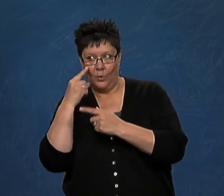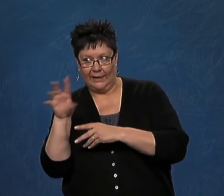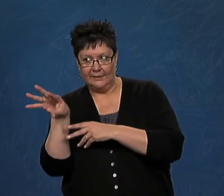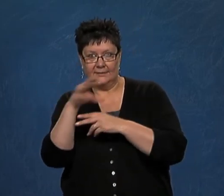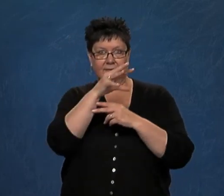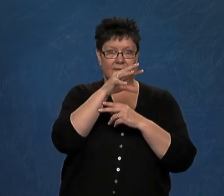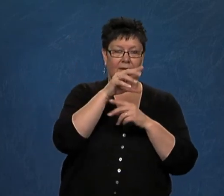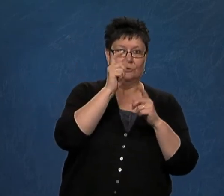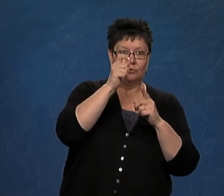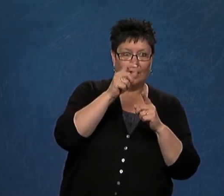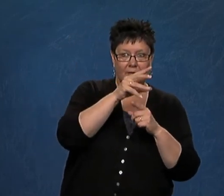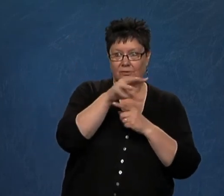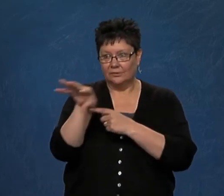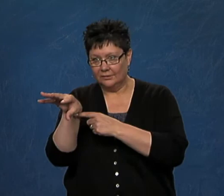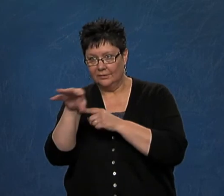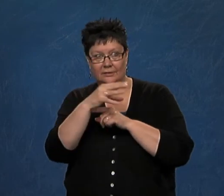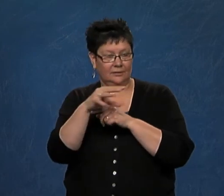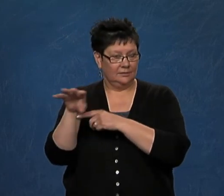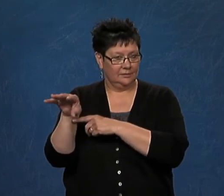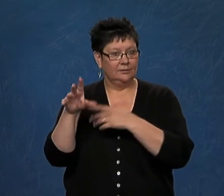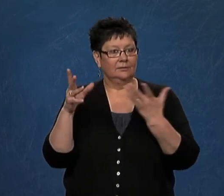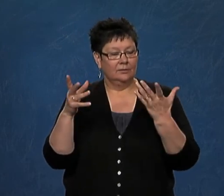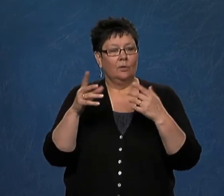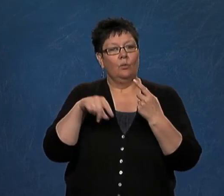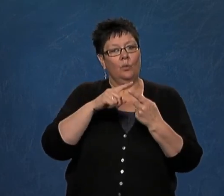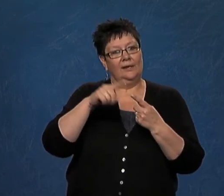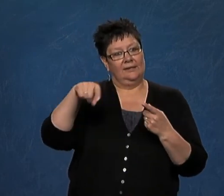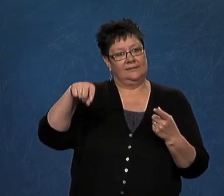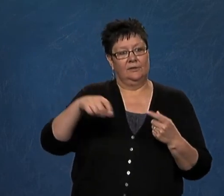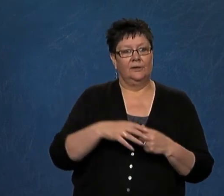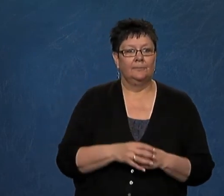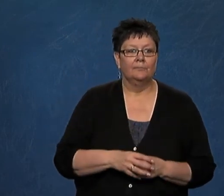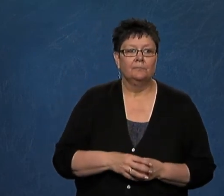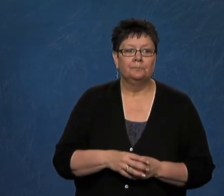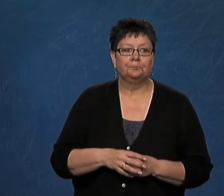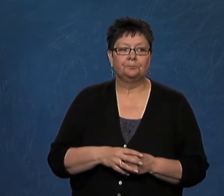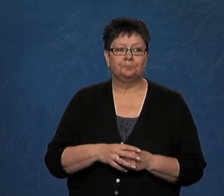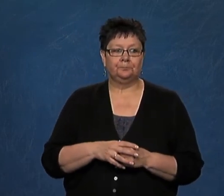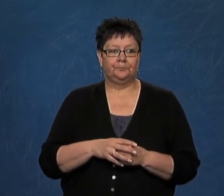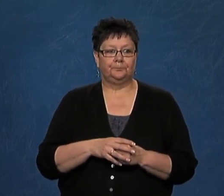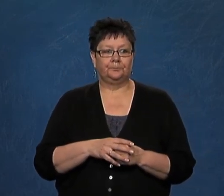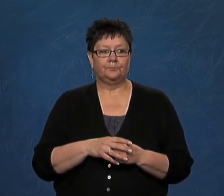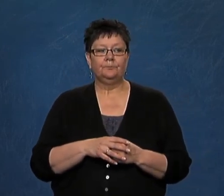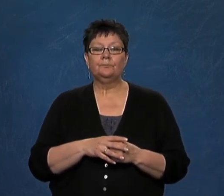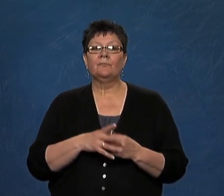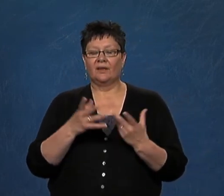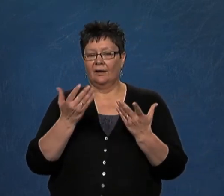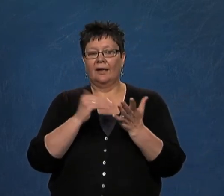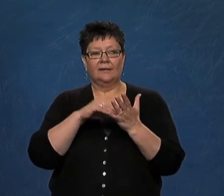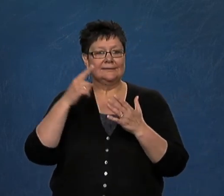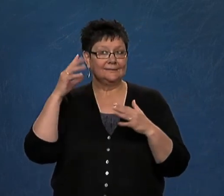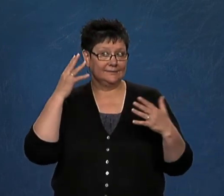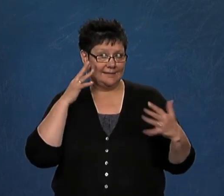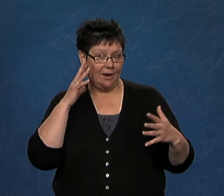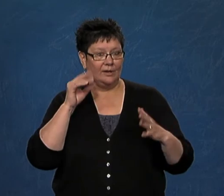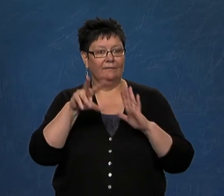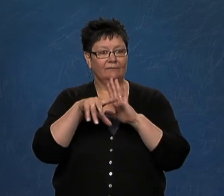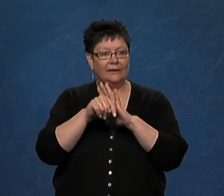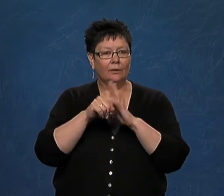have the interpreter actually test the camera, make sure that it needs to be moved. Again, the